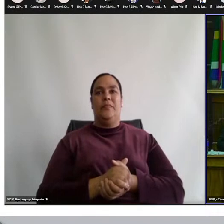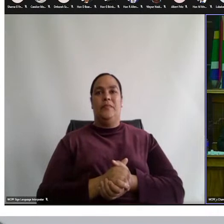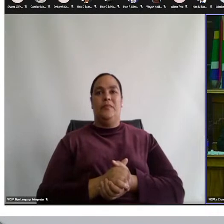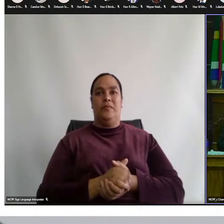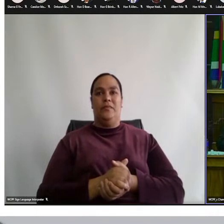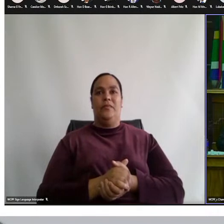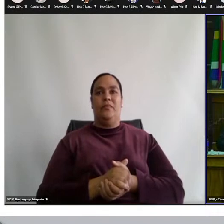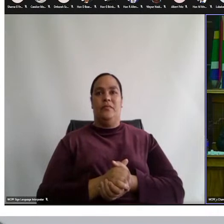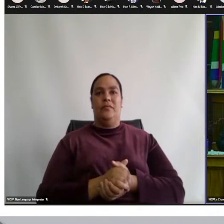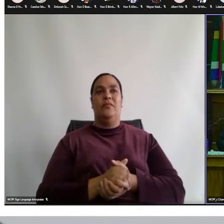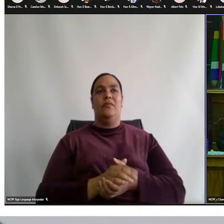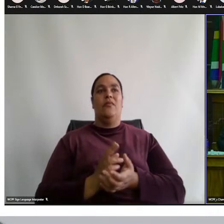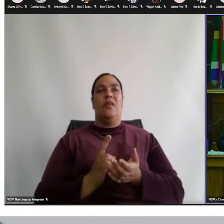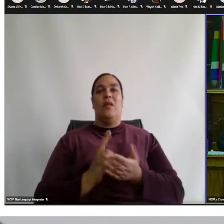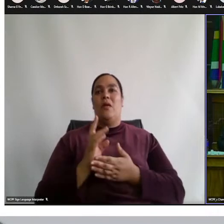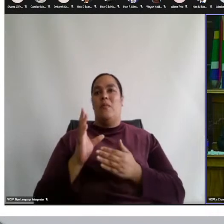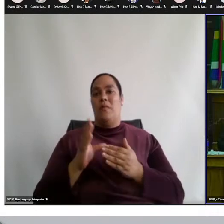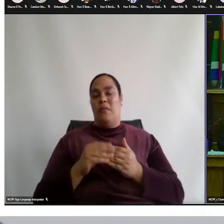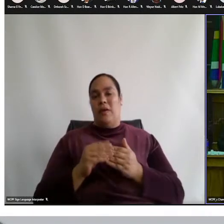Honorable members,